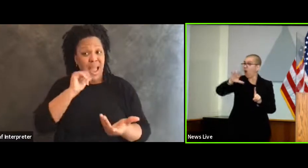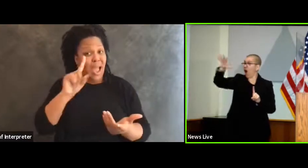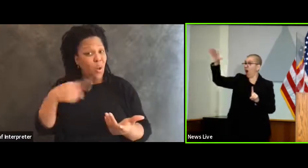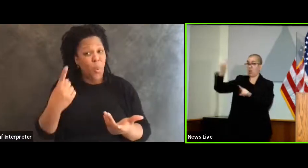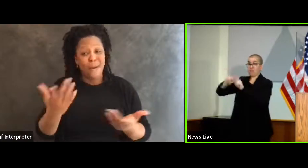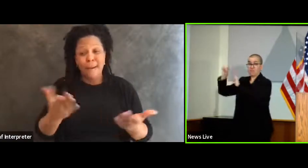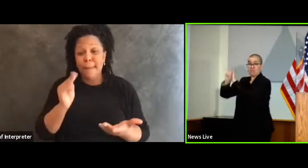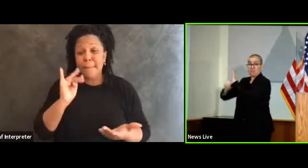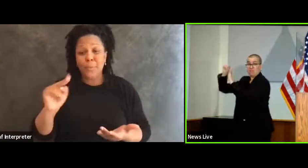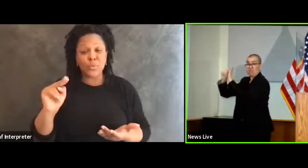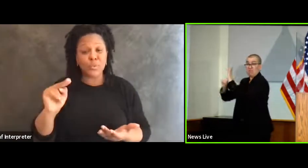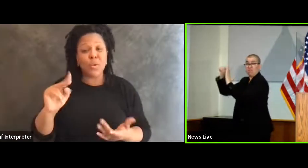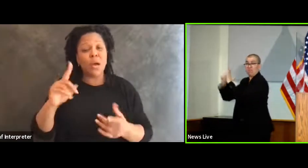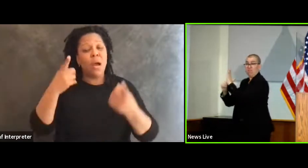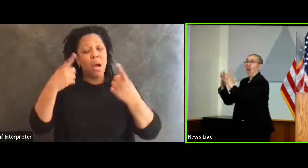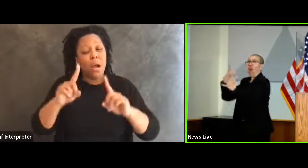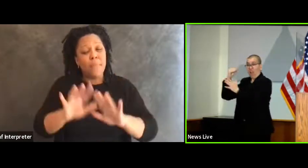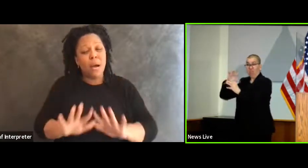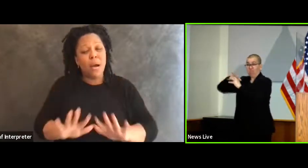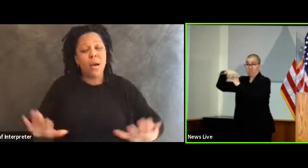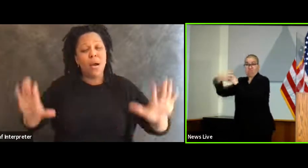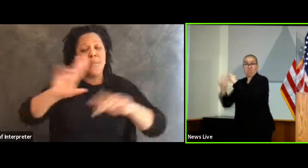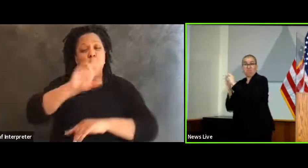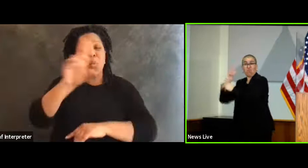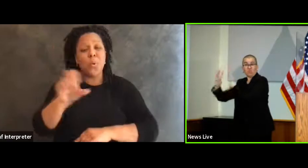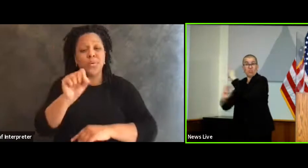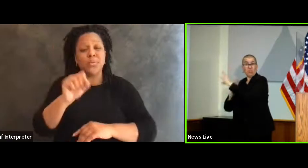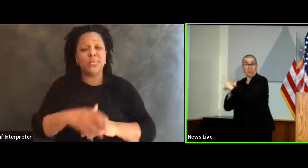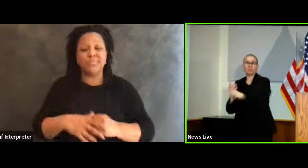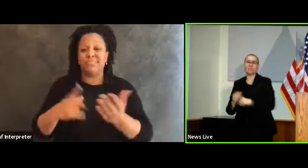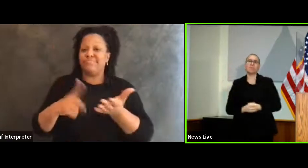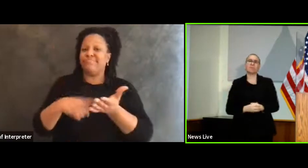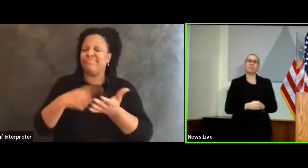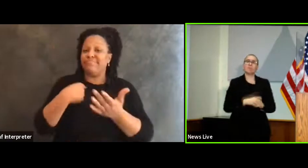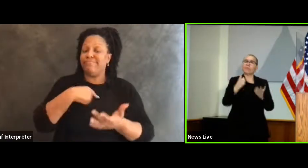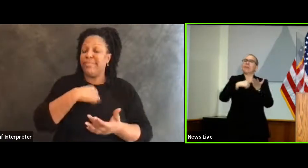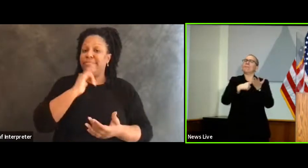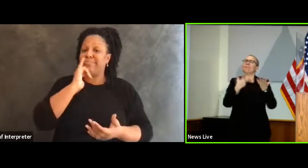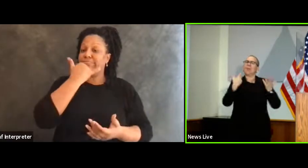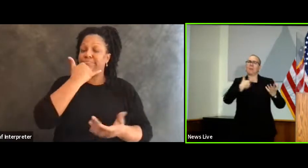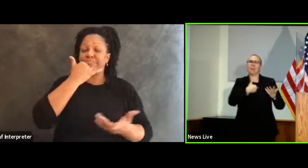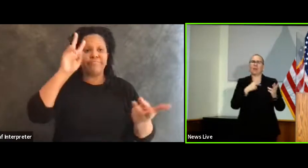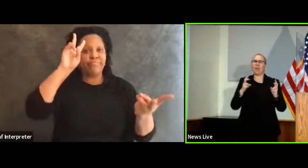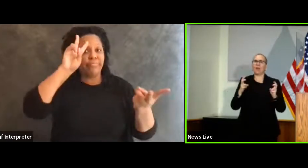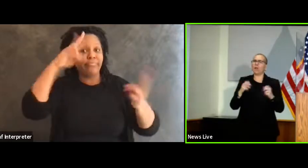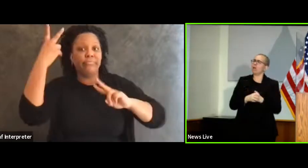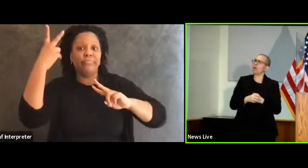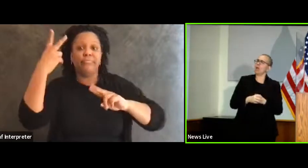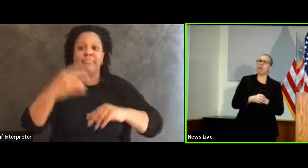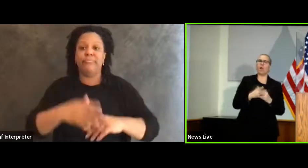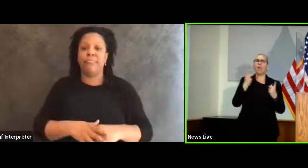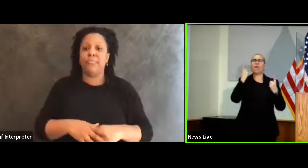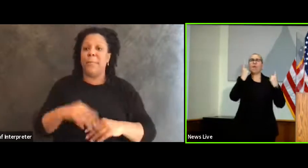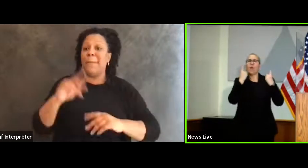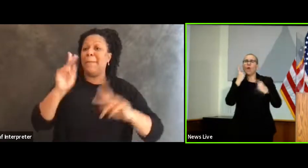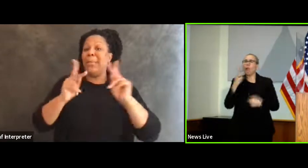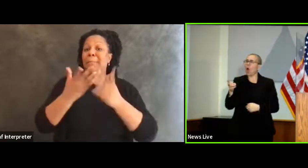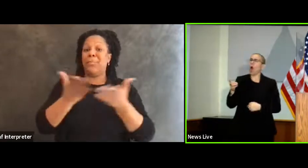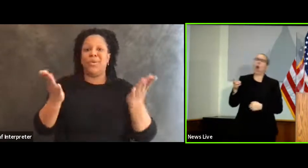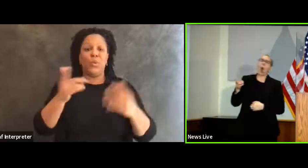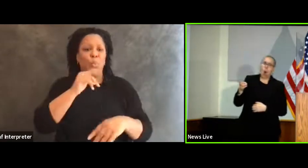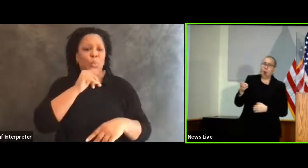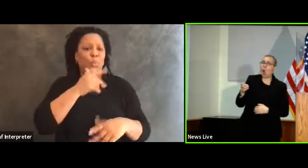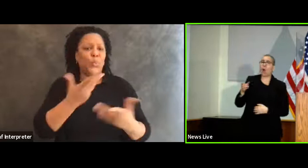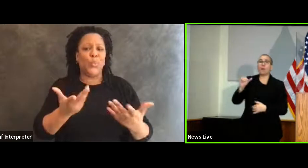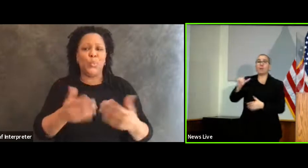sometimes we have this misconception that individuals who find themselves in the crosshairs